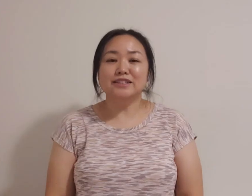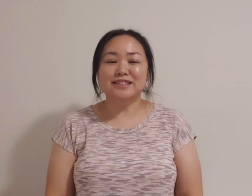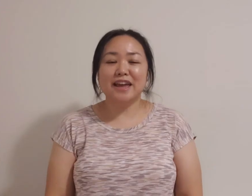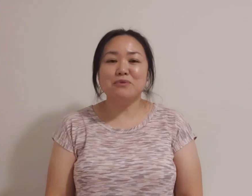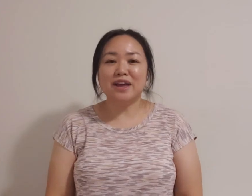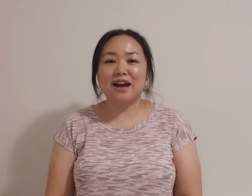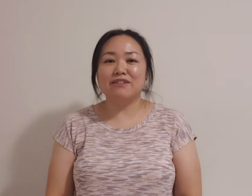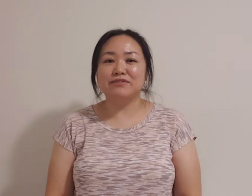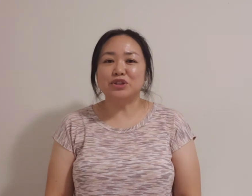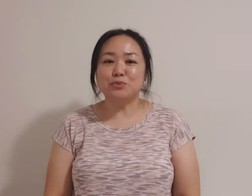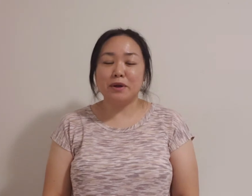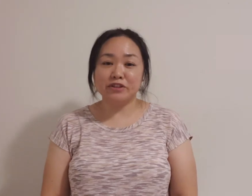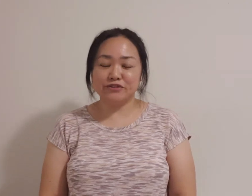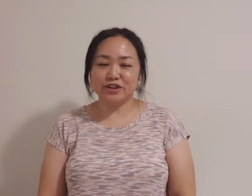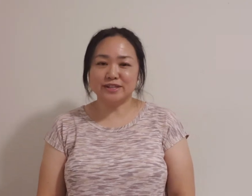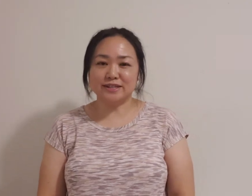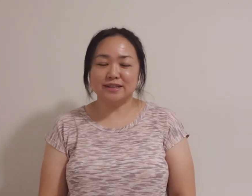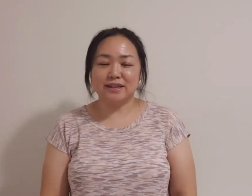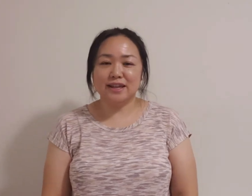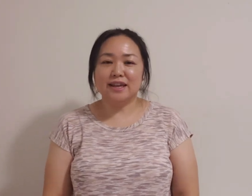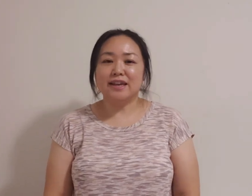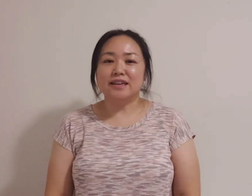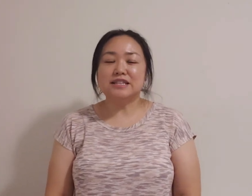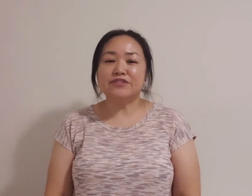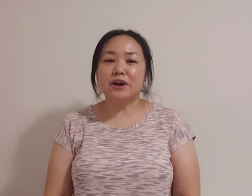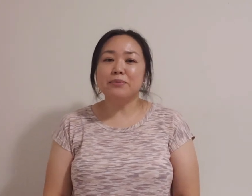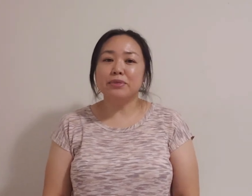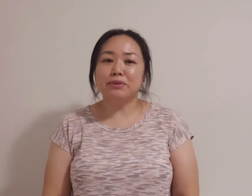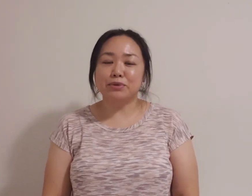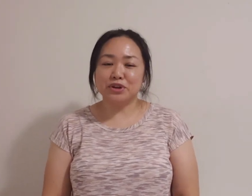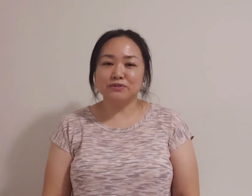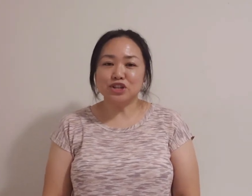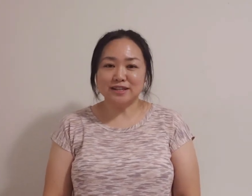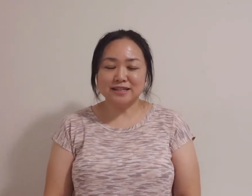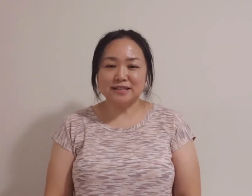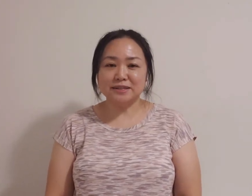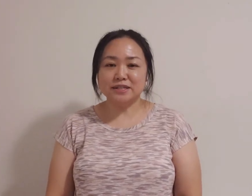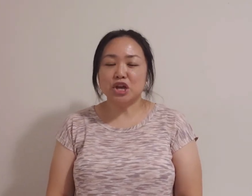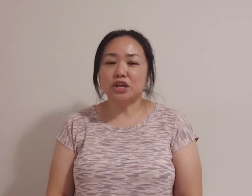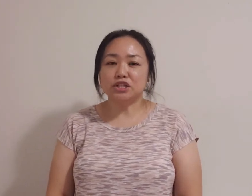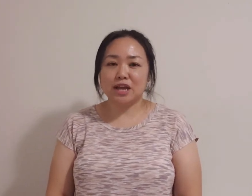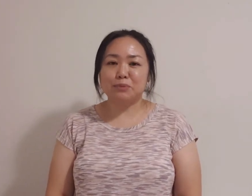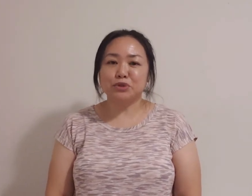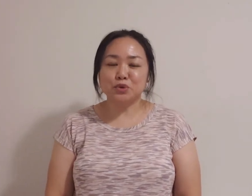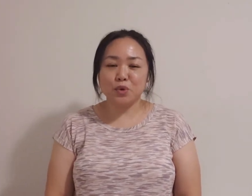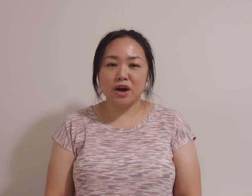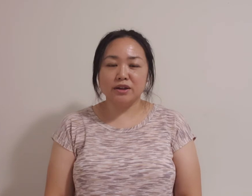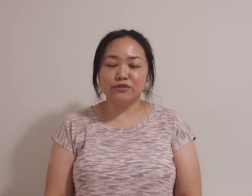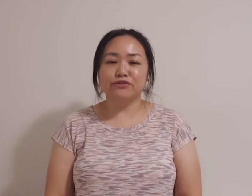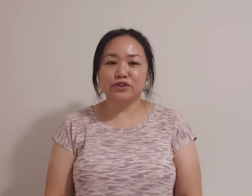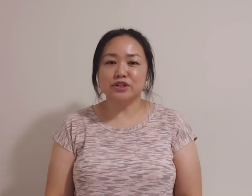Today we have new memory verse. It's from the book of Genesis, chapter 1, verse